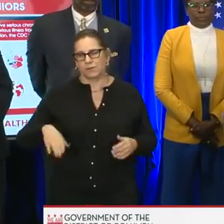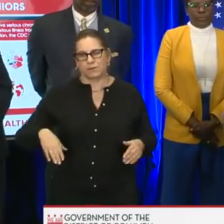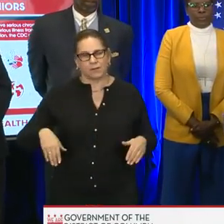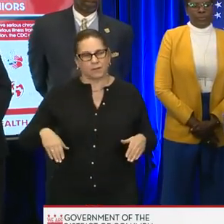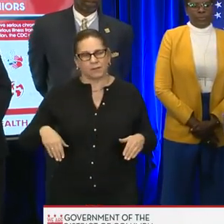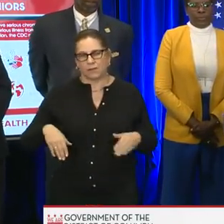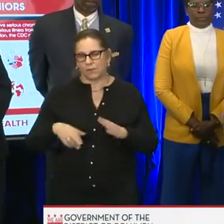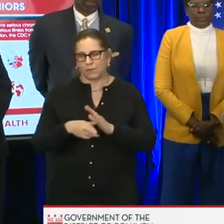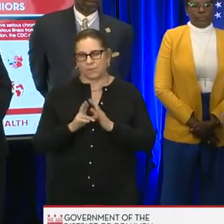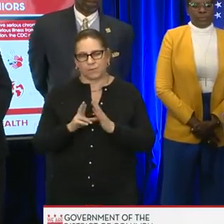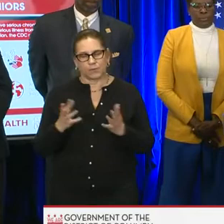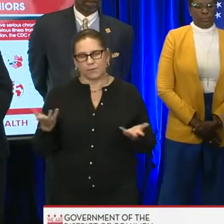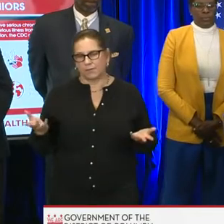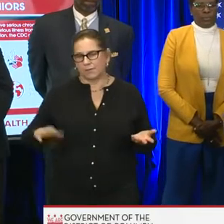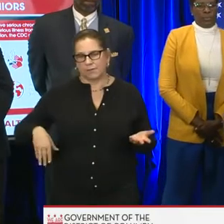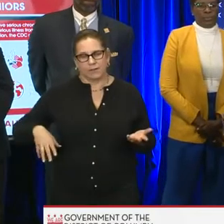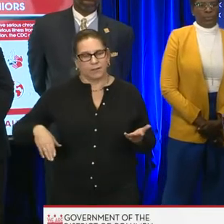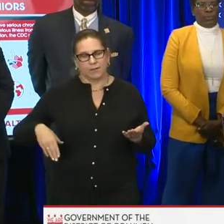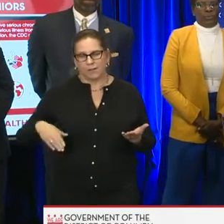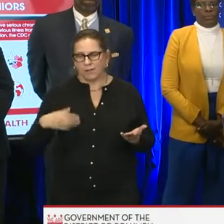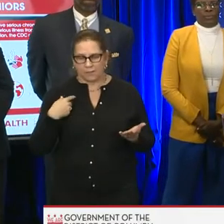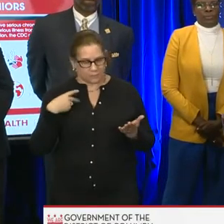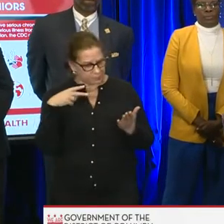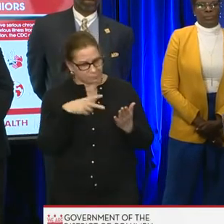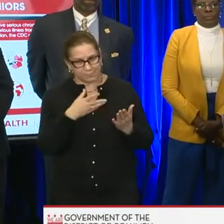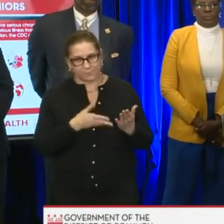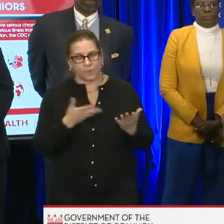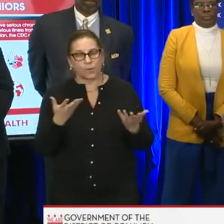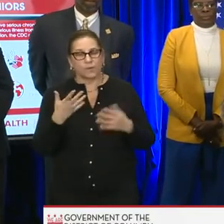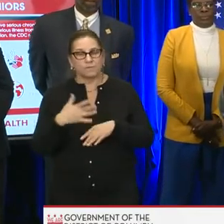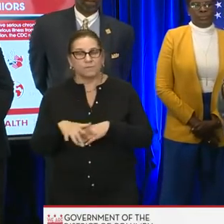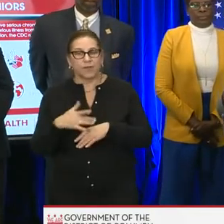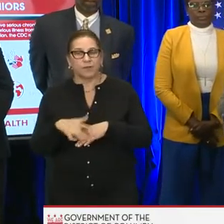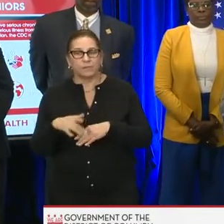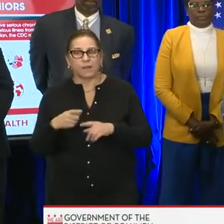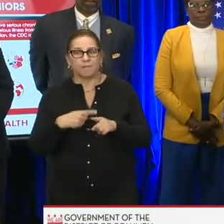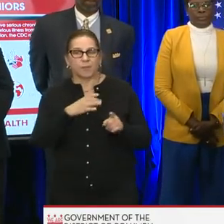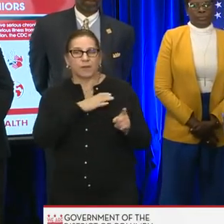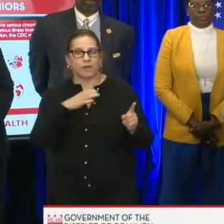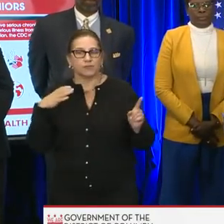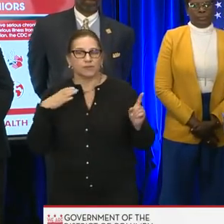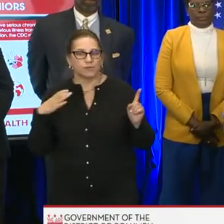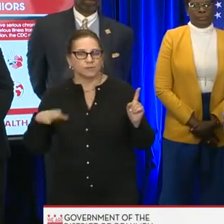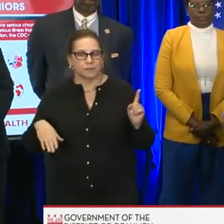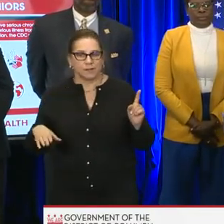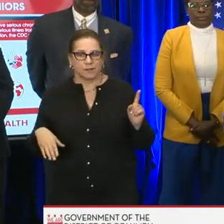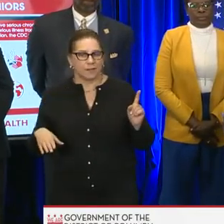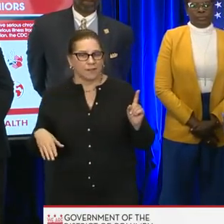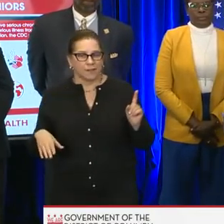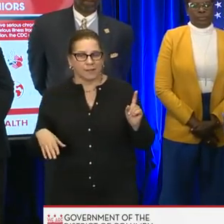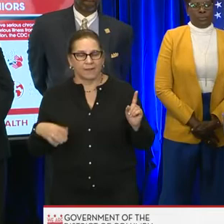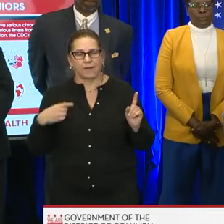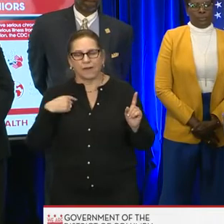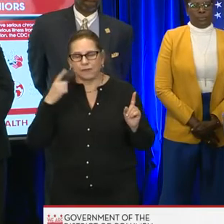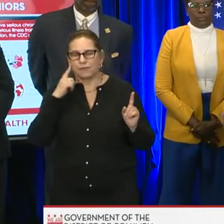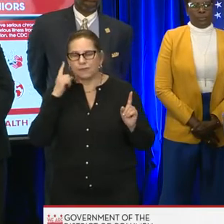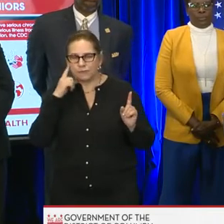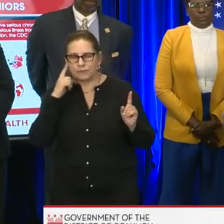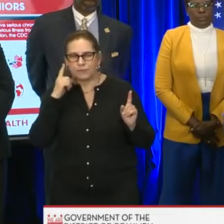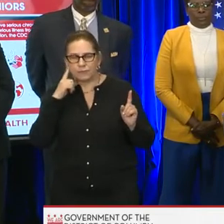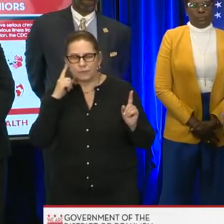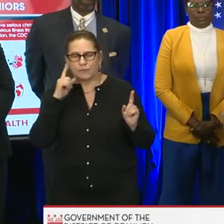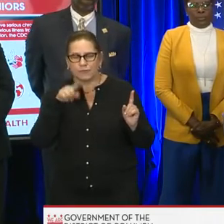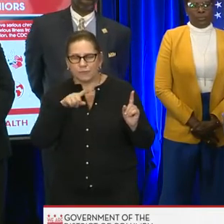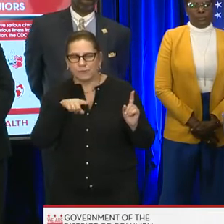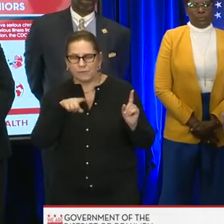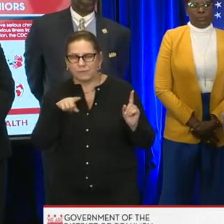what's on the table from the Congress. We have heard loud and clear that it's really going to be the federal